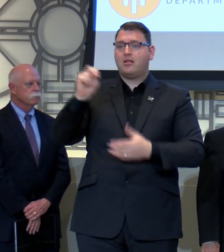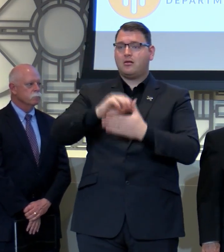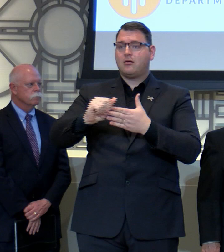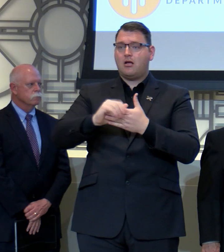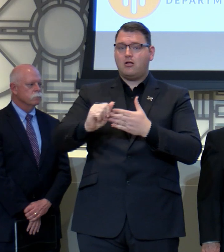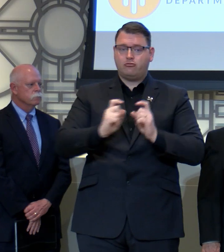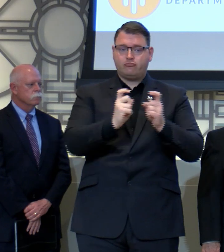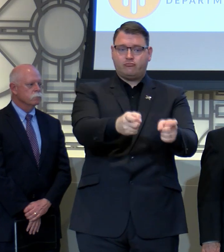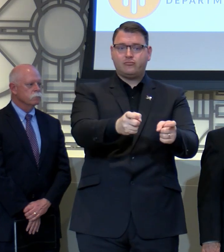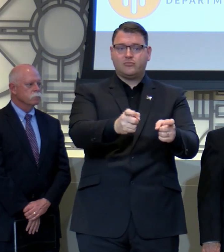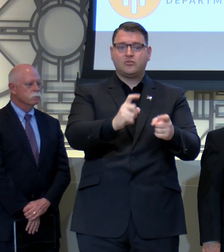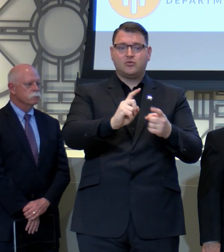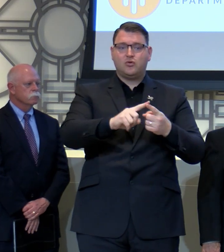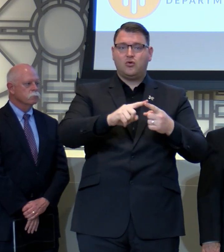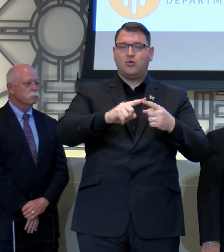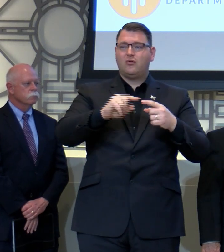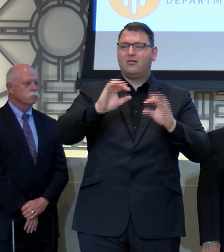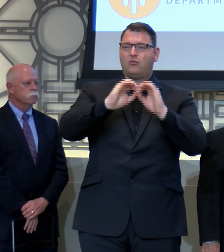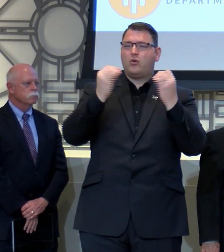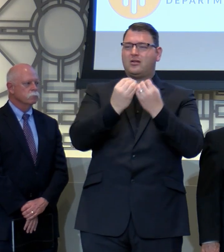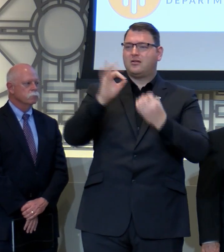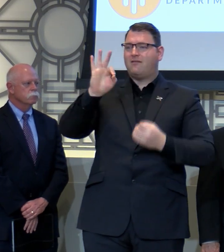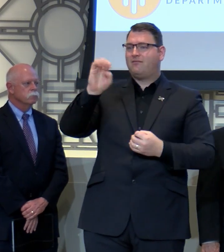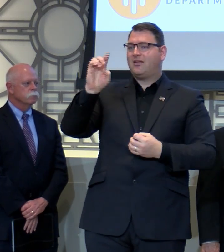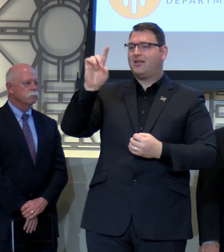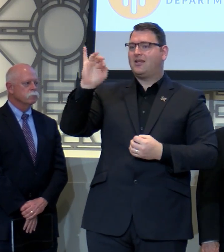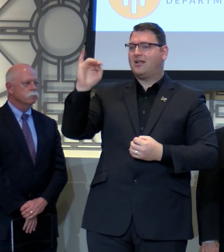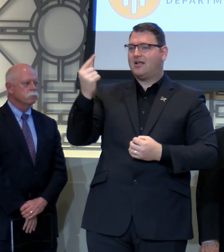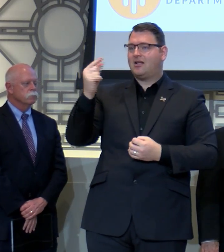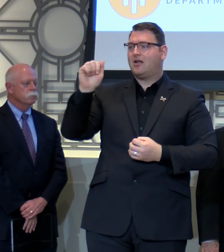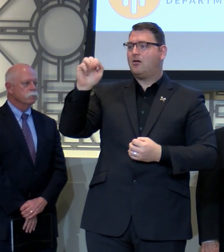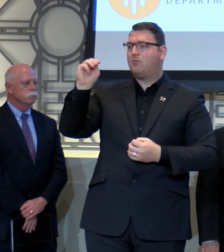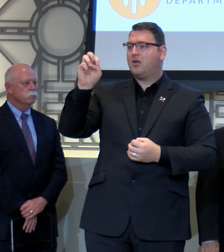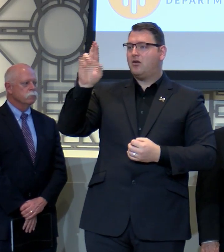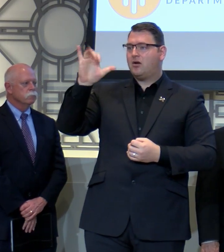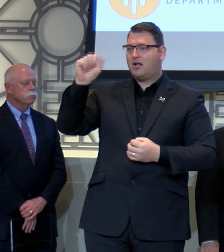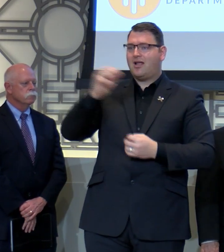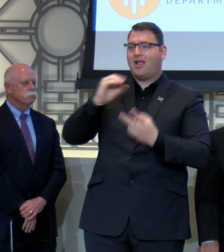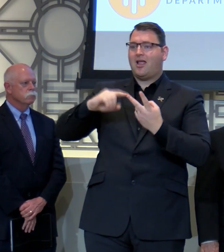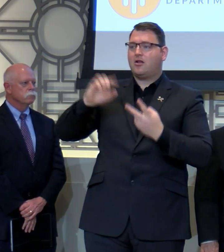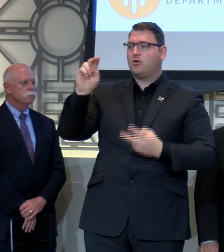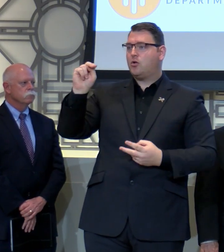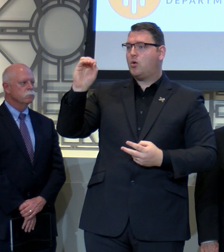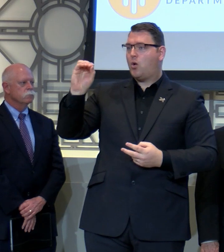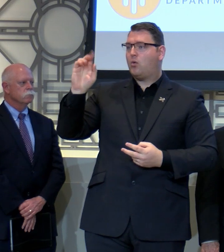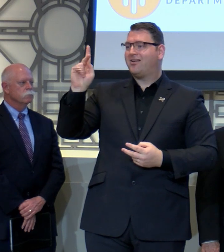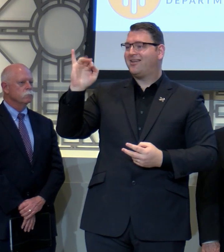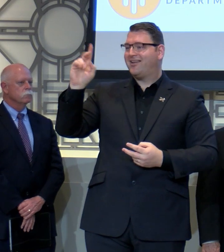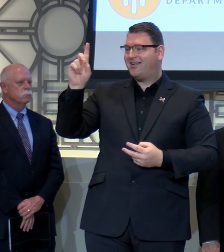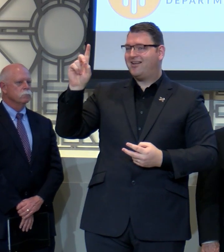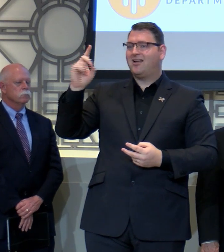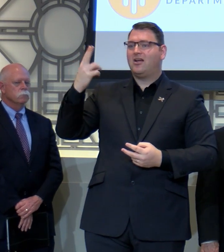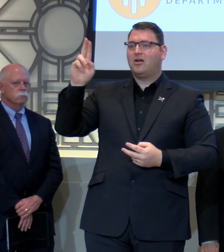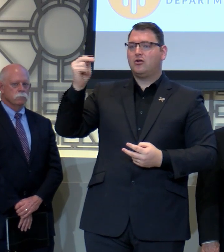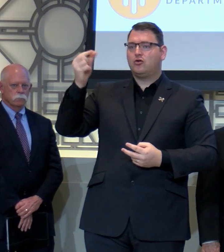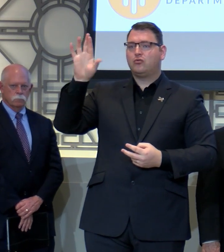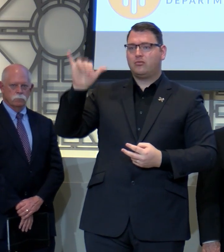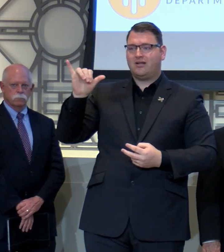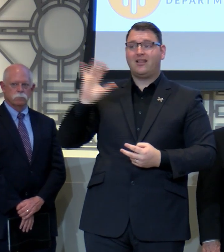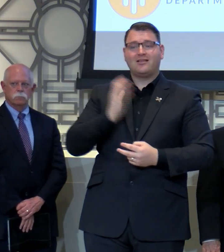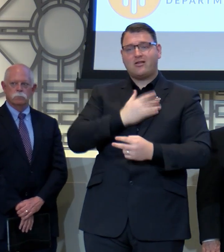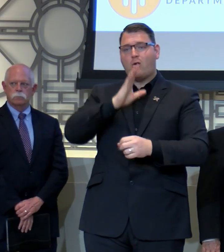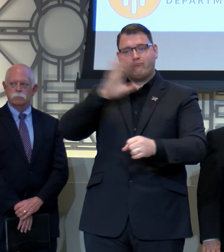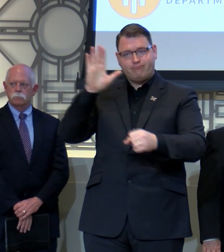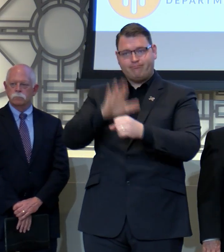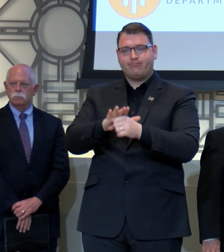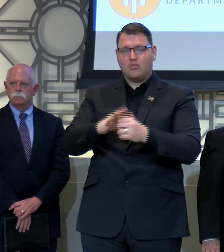Kid Hungry. This is part of our efforts to end hunger in our communities by year 2025 through our